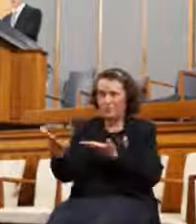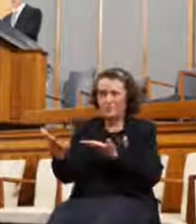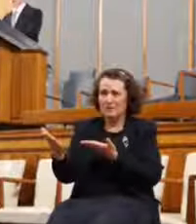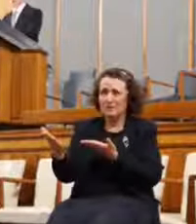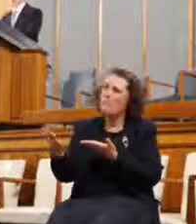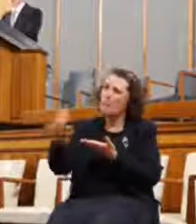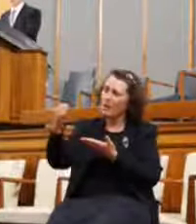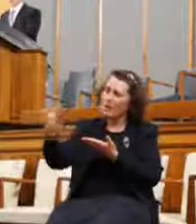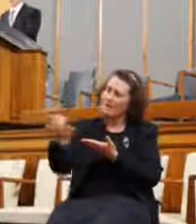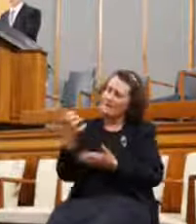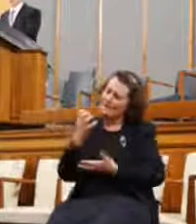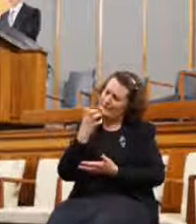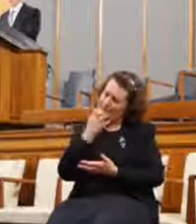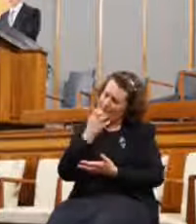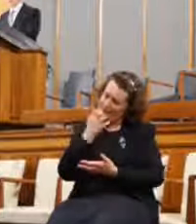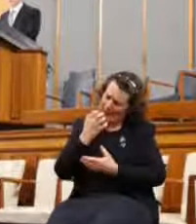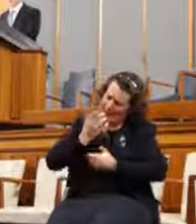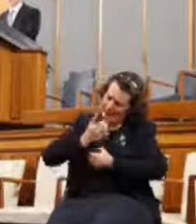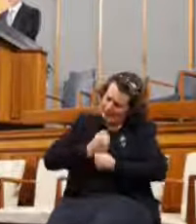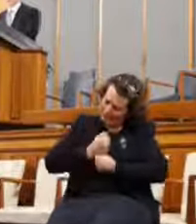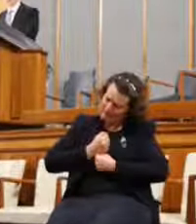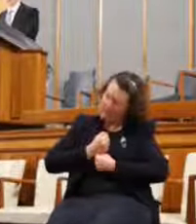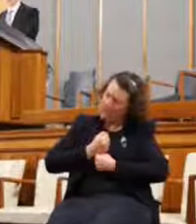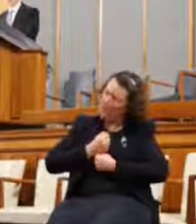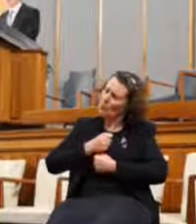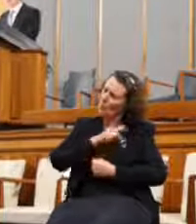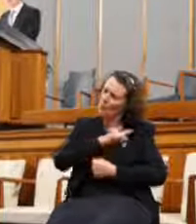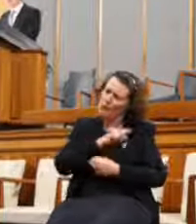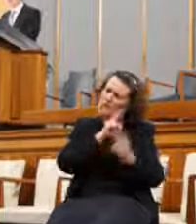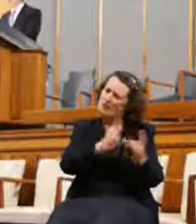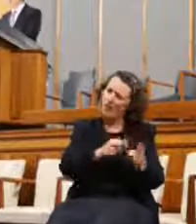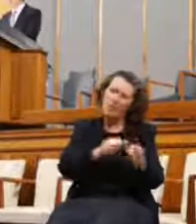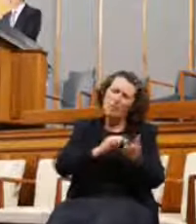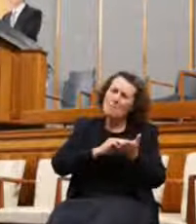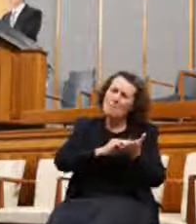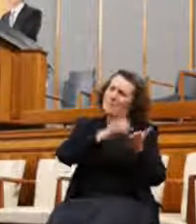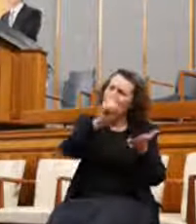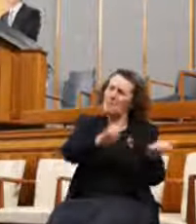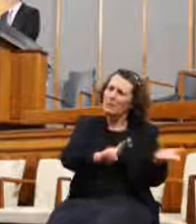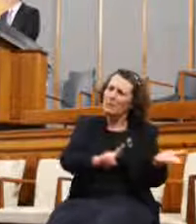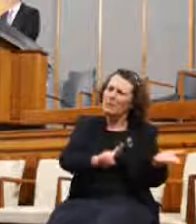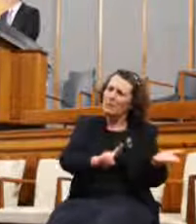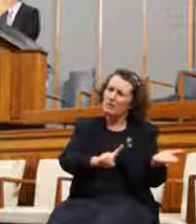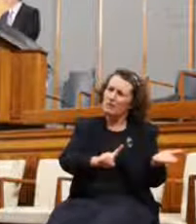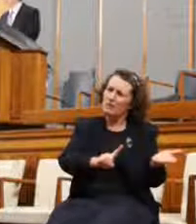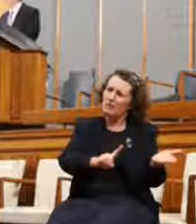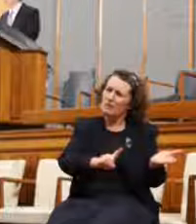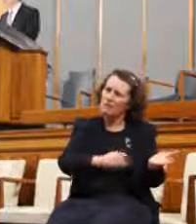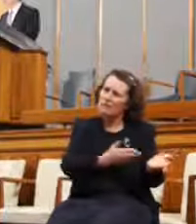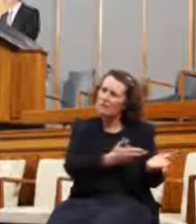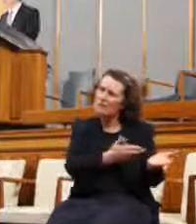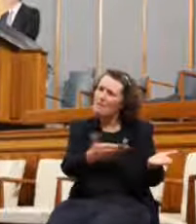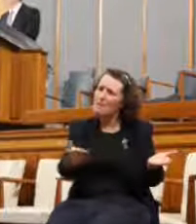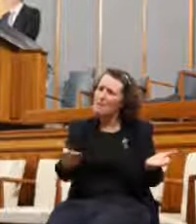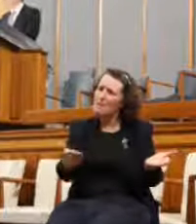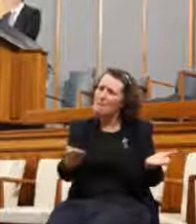all for millions upon millions of people. Who can measure his